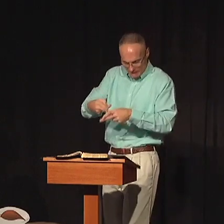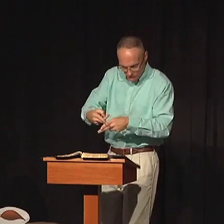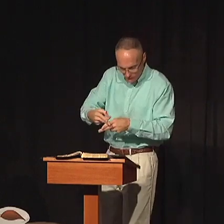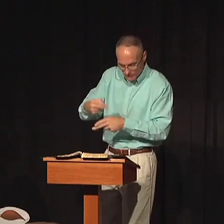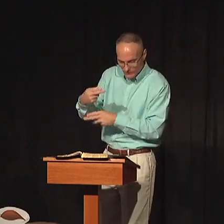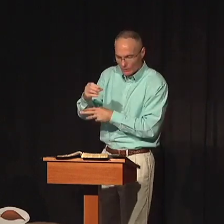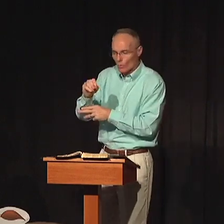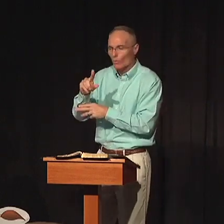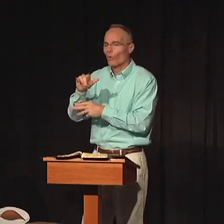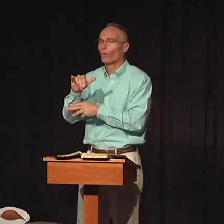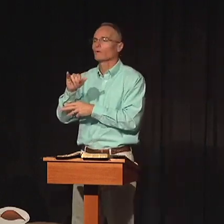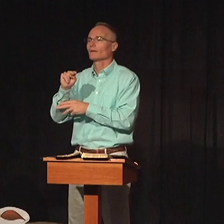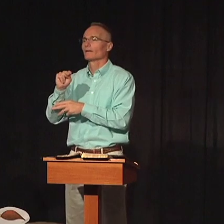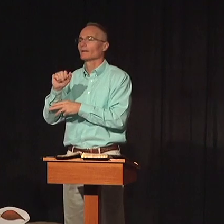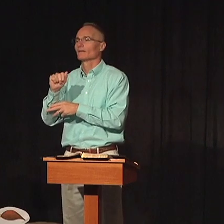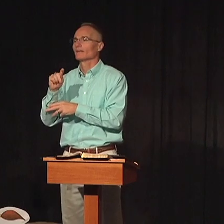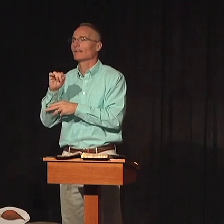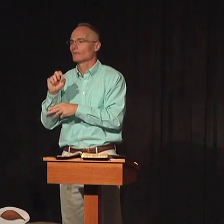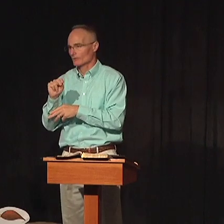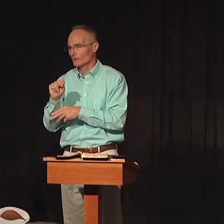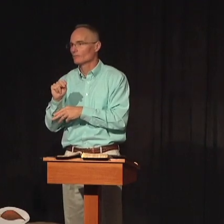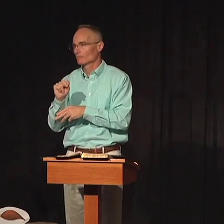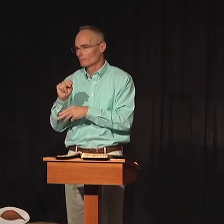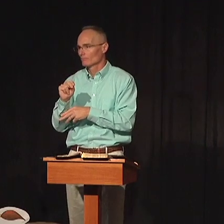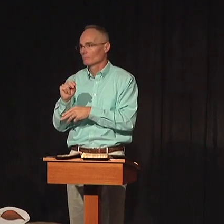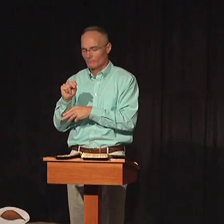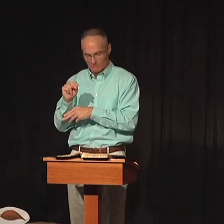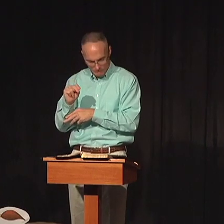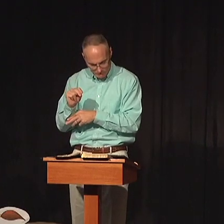And then Peter also mentions holy nation.